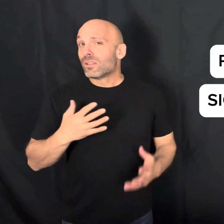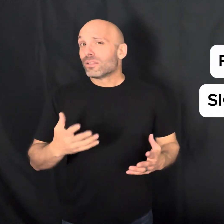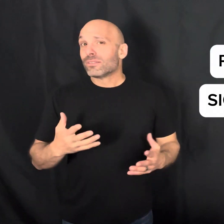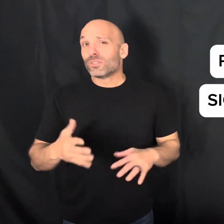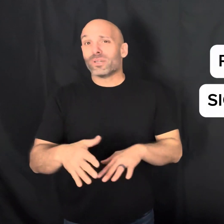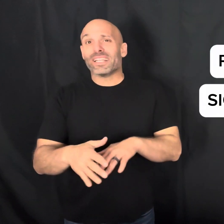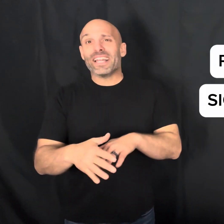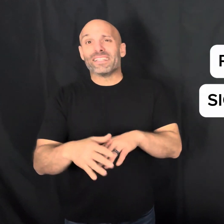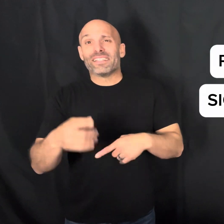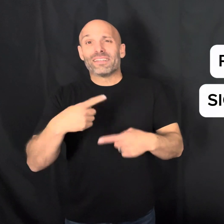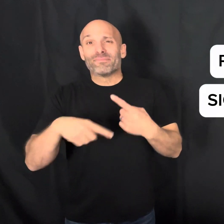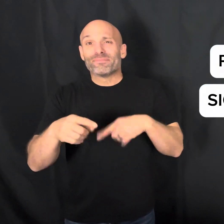Do it again.